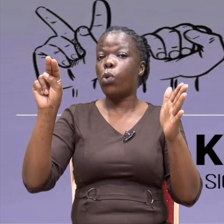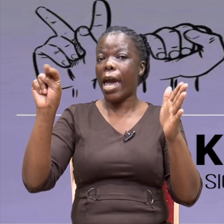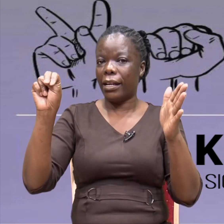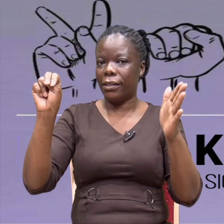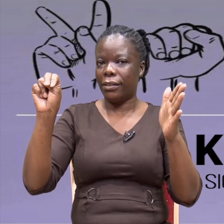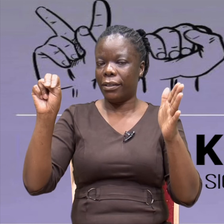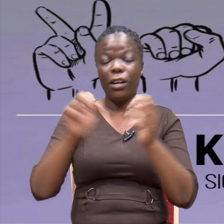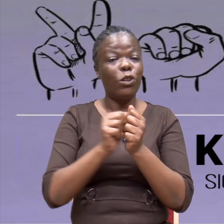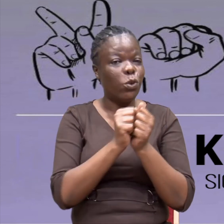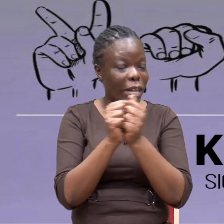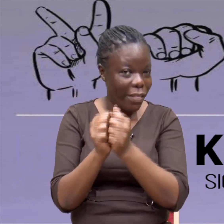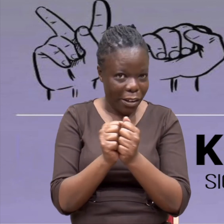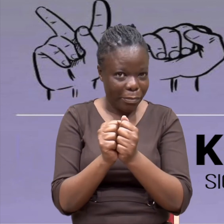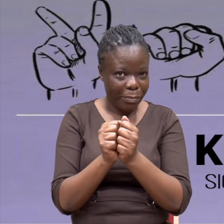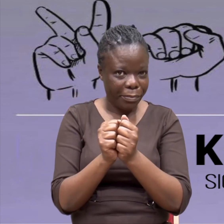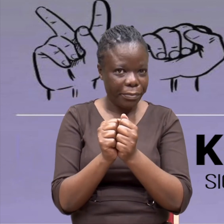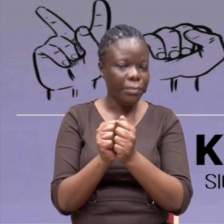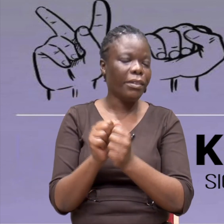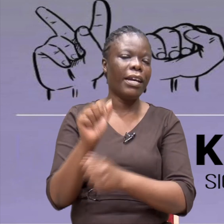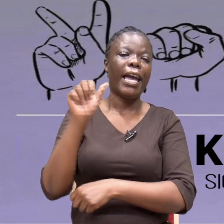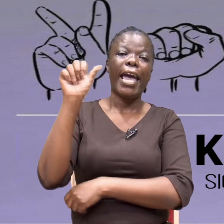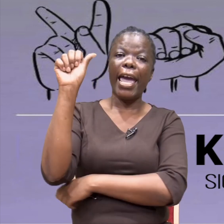N together. A.